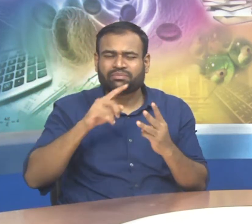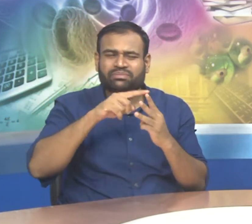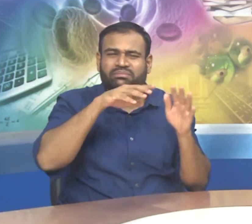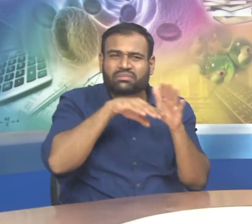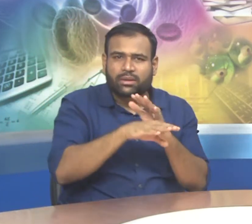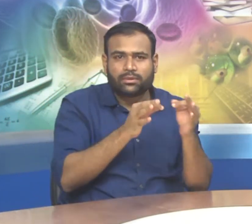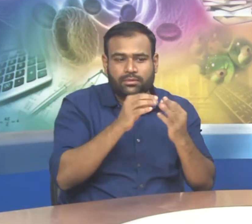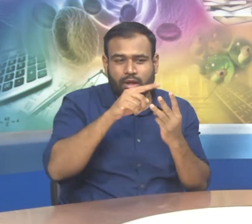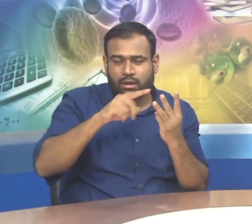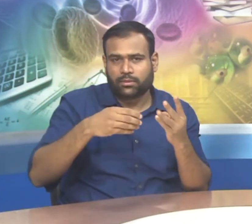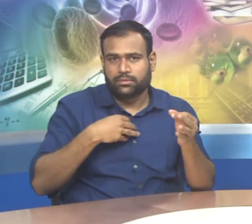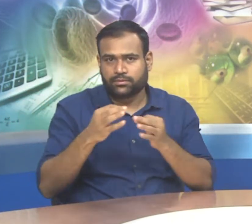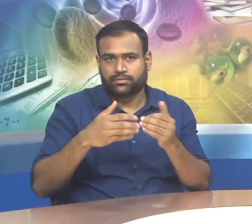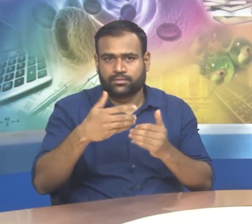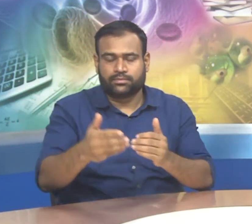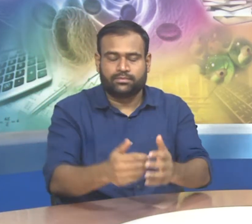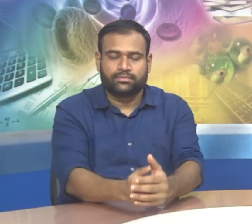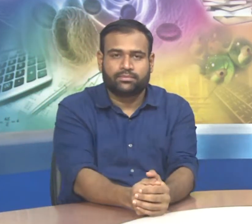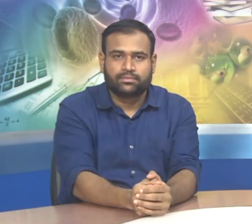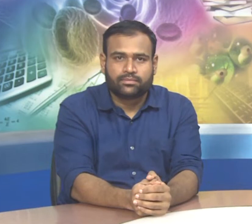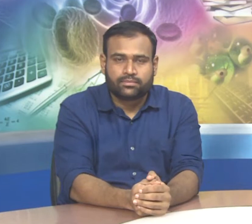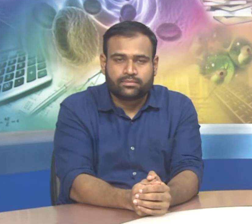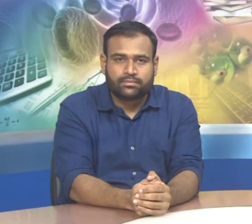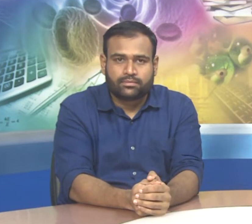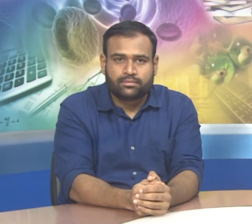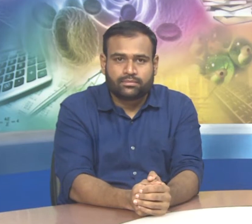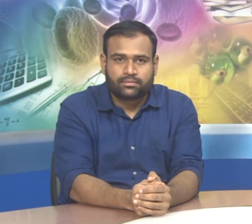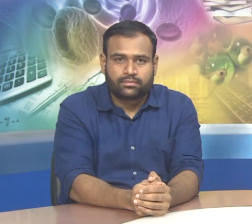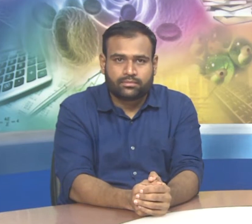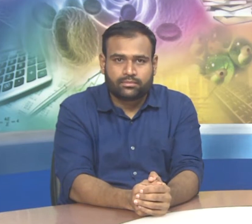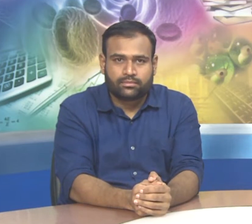will understand all these three in details in further slides.